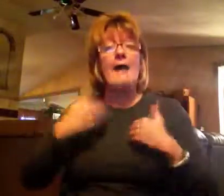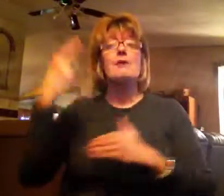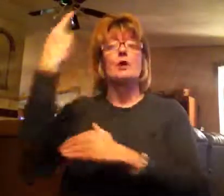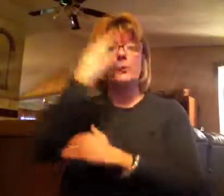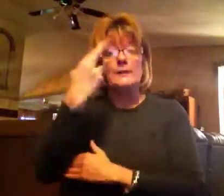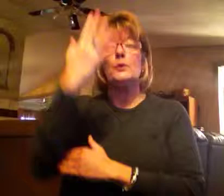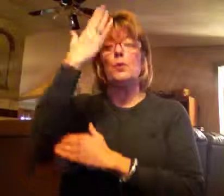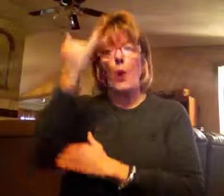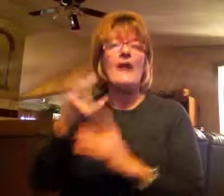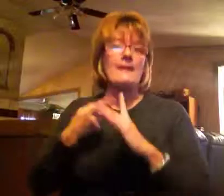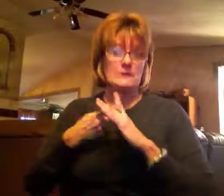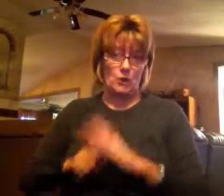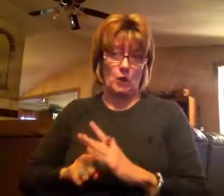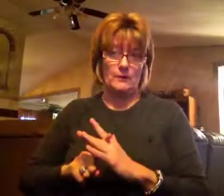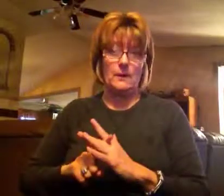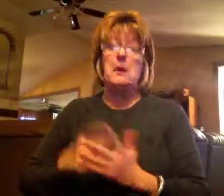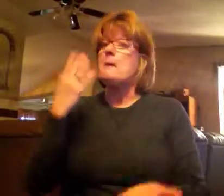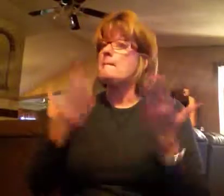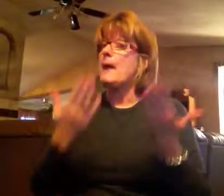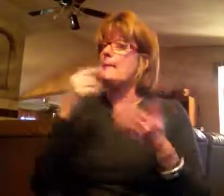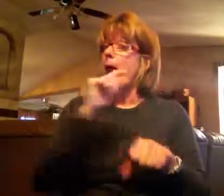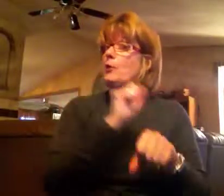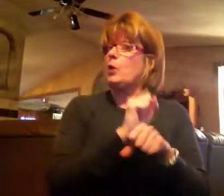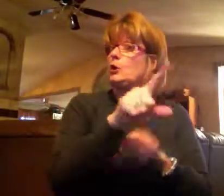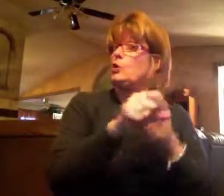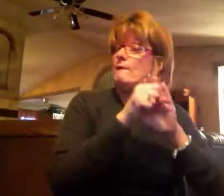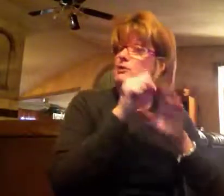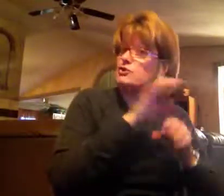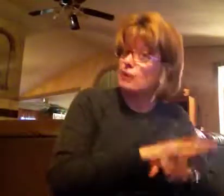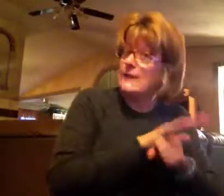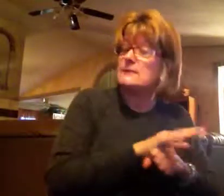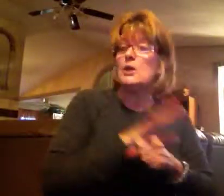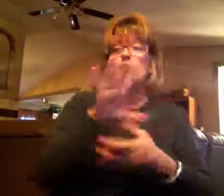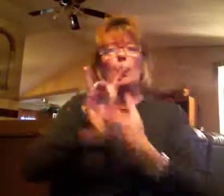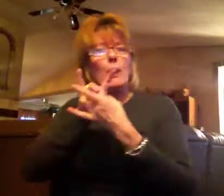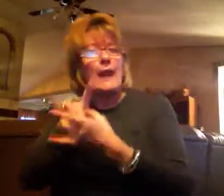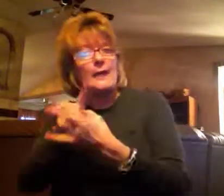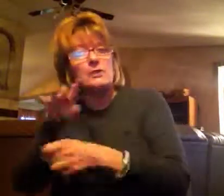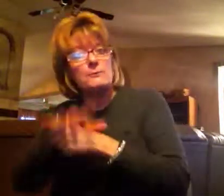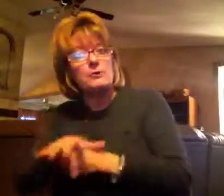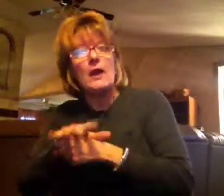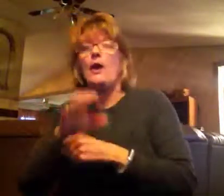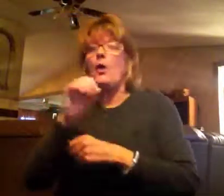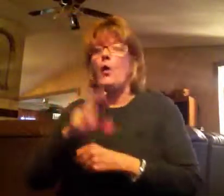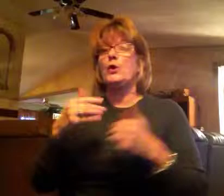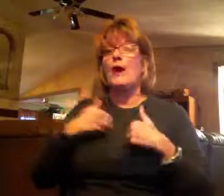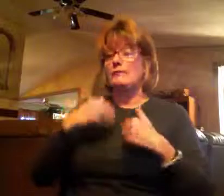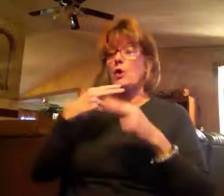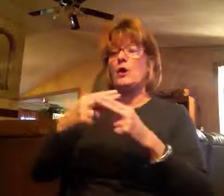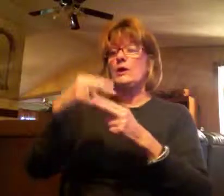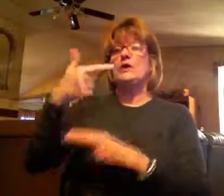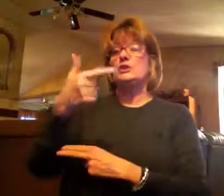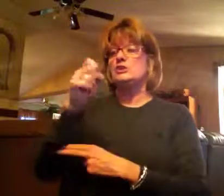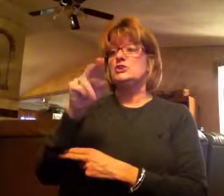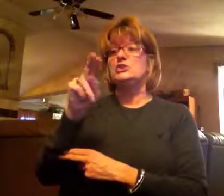attack. And it could be stress at work, it could be stress in a relationship, it could be a general anxiety disorder. Whatever the cause